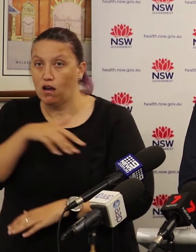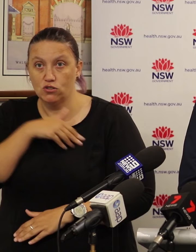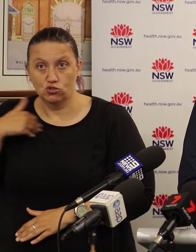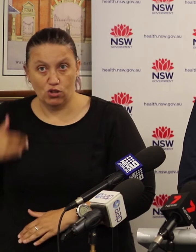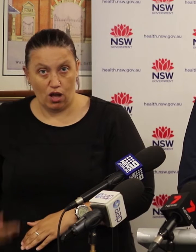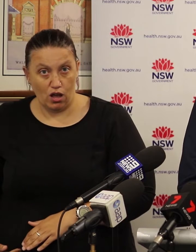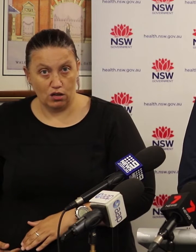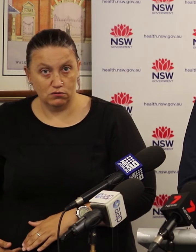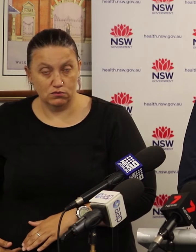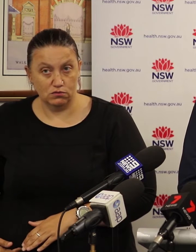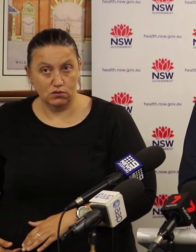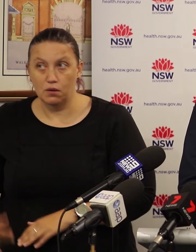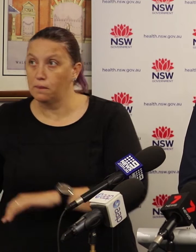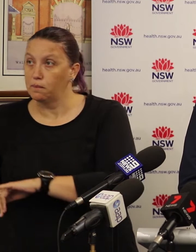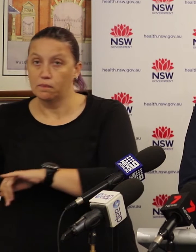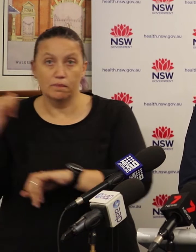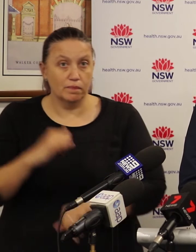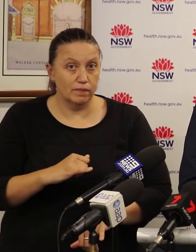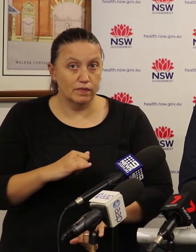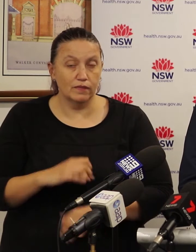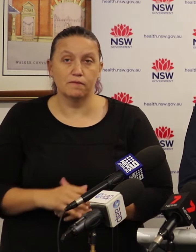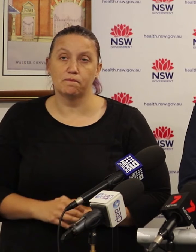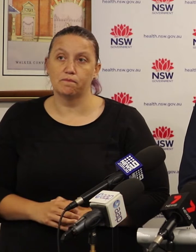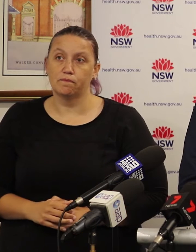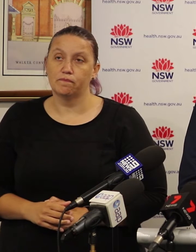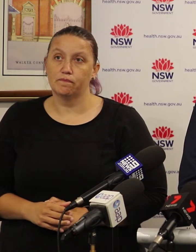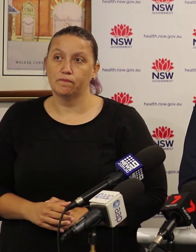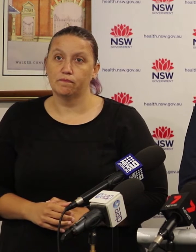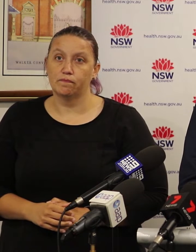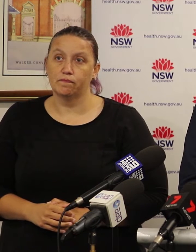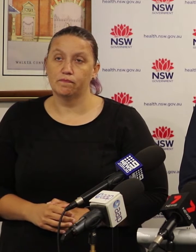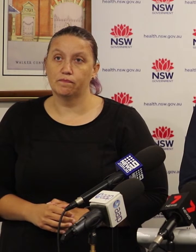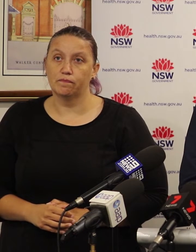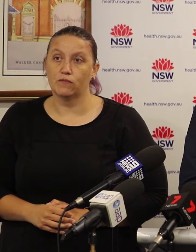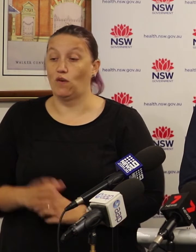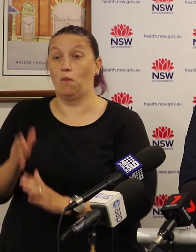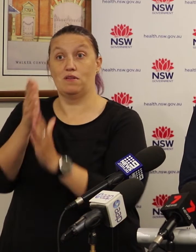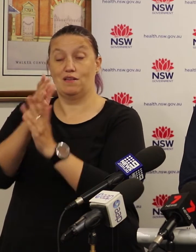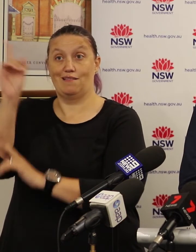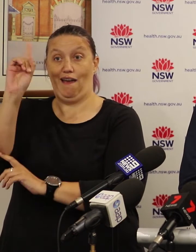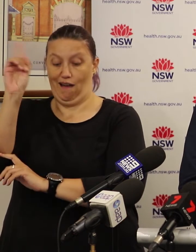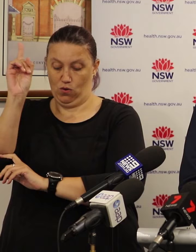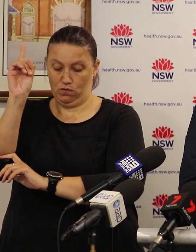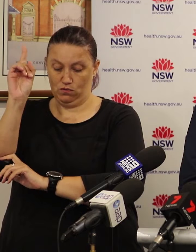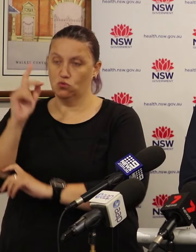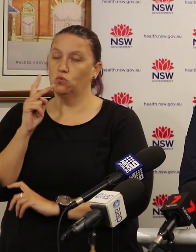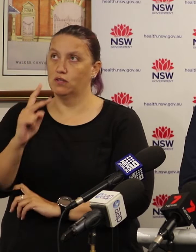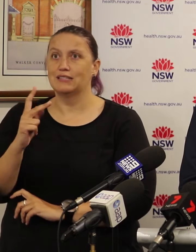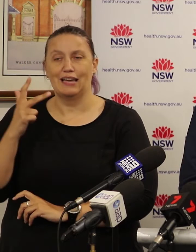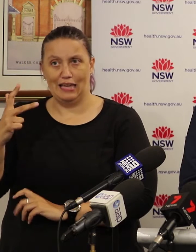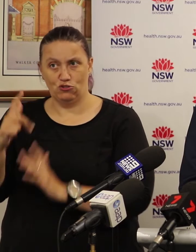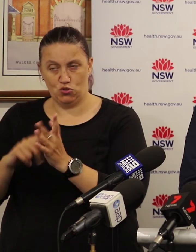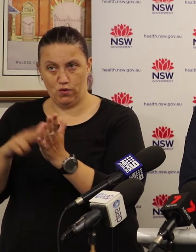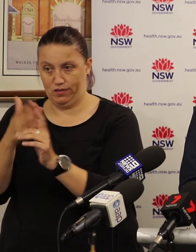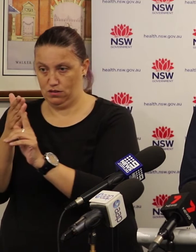have not yet been out of China for 14 days, then we're going to ask